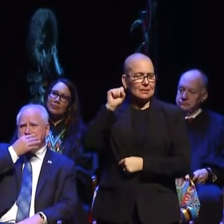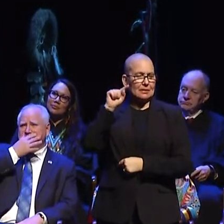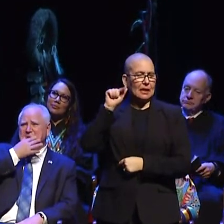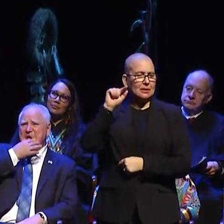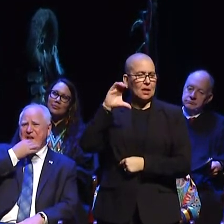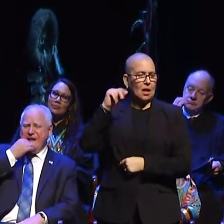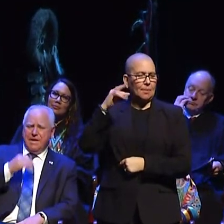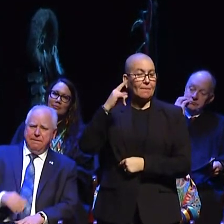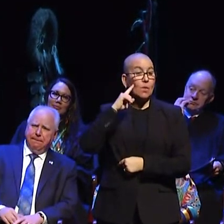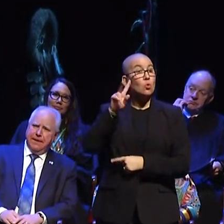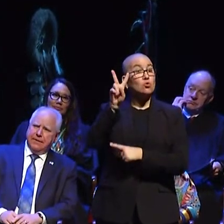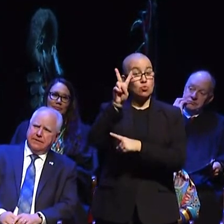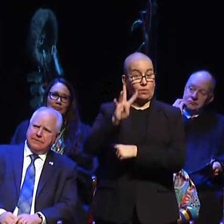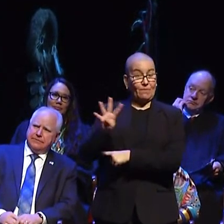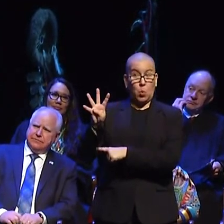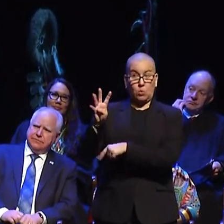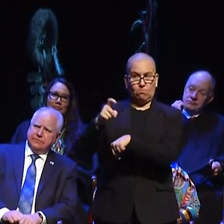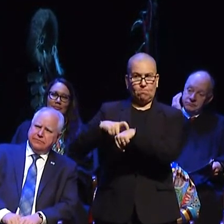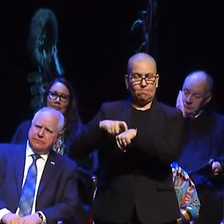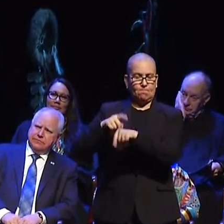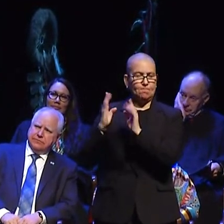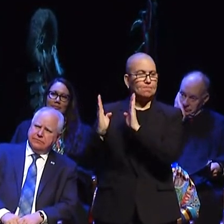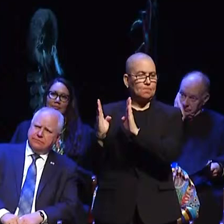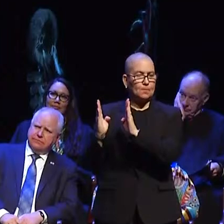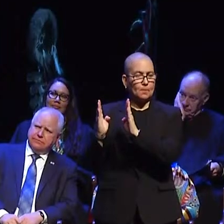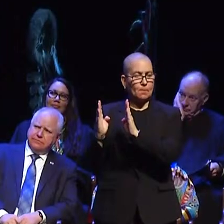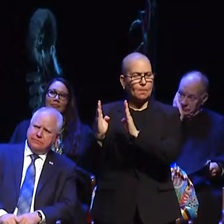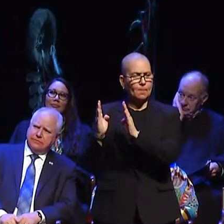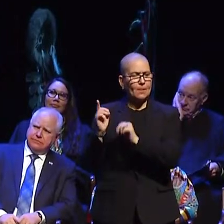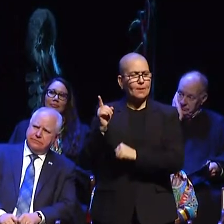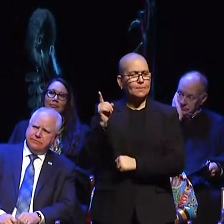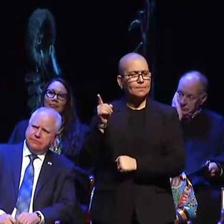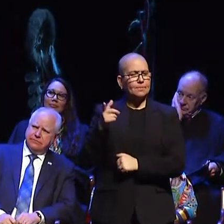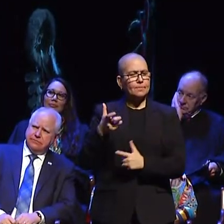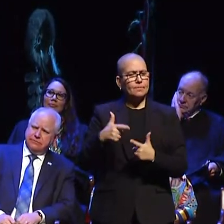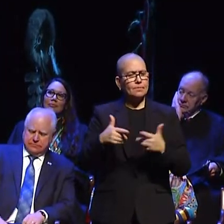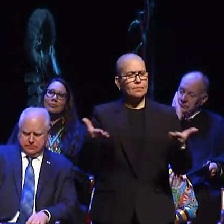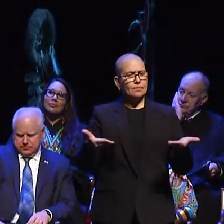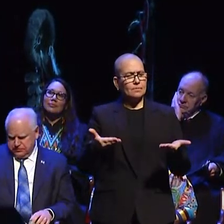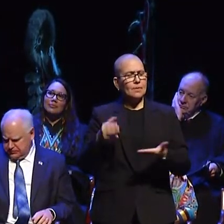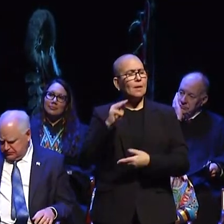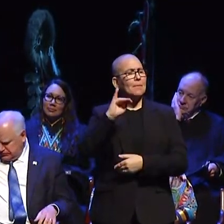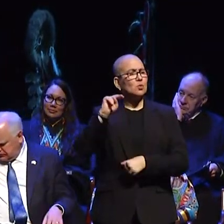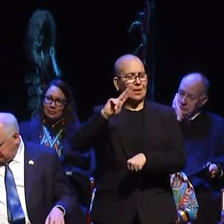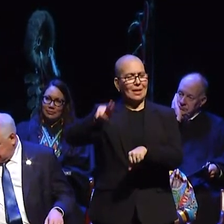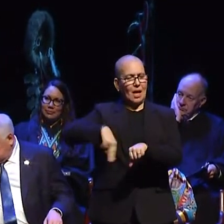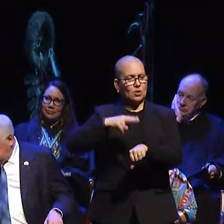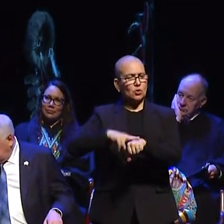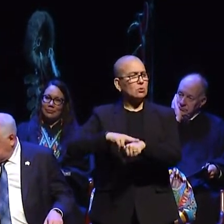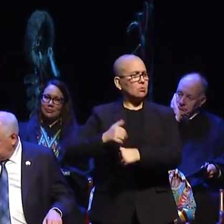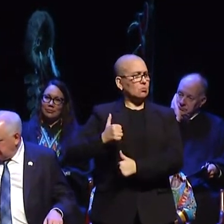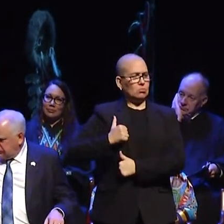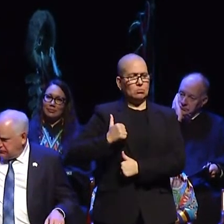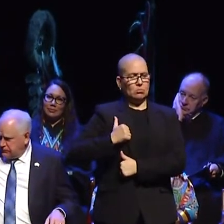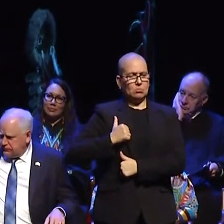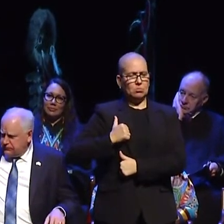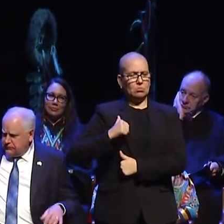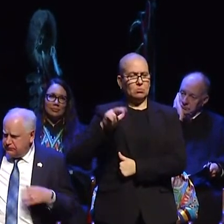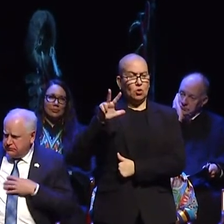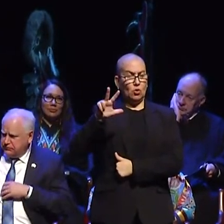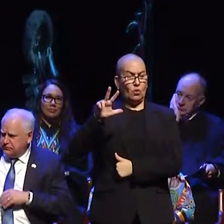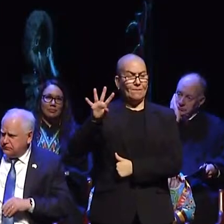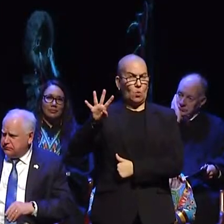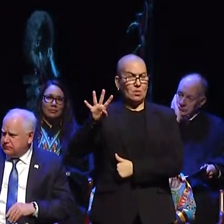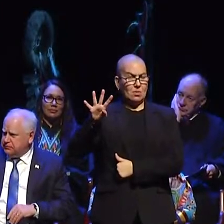2 to 4 p.m. Keep that in mind. And now I'd like to invite, again, the Minnesota National Guard 34th Infantry Division Red Bull Band